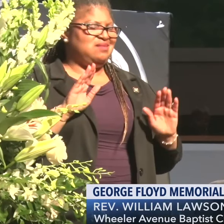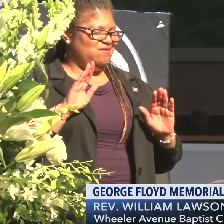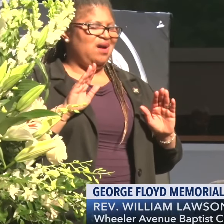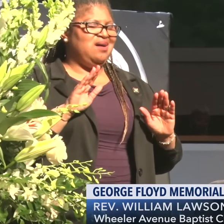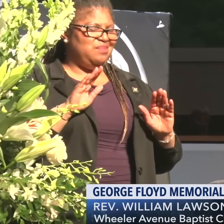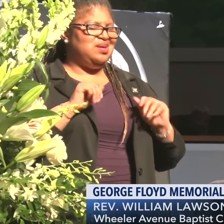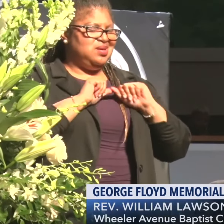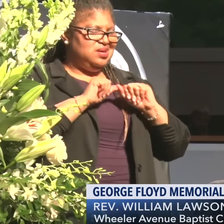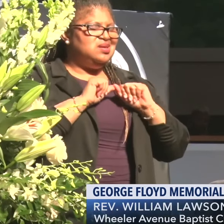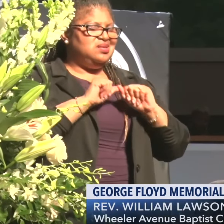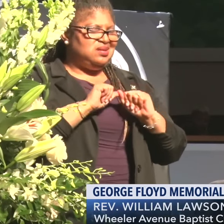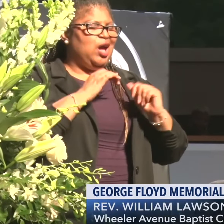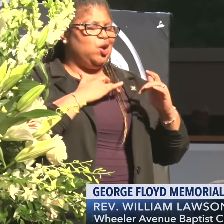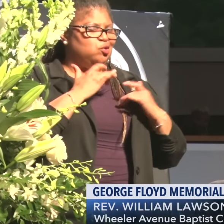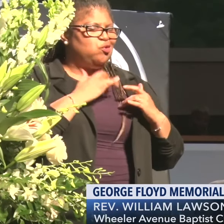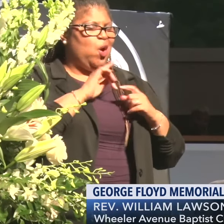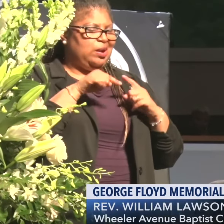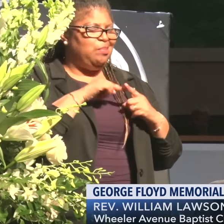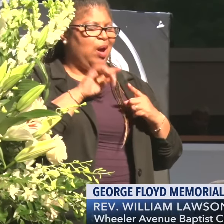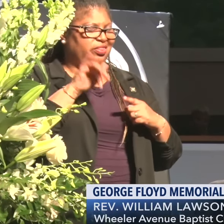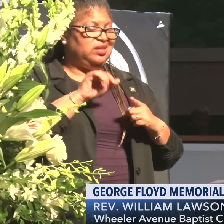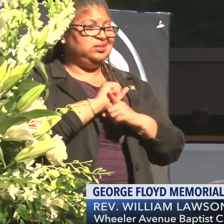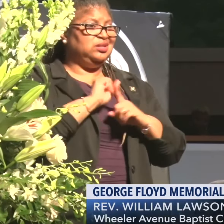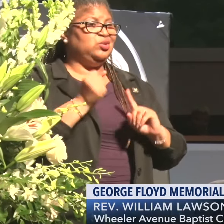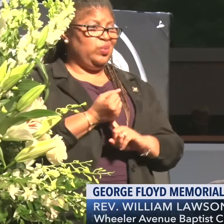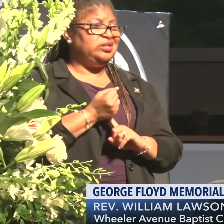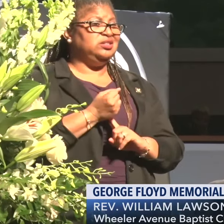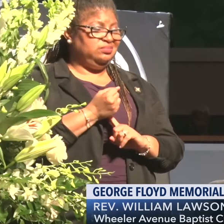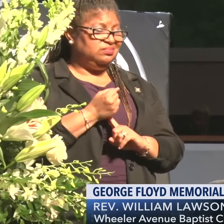concerned about it. It it's continuing.